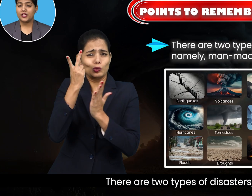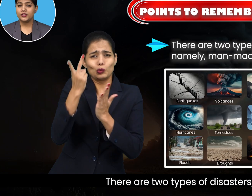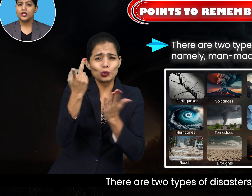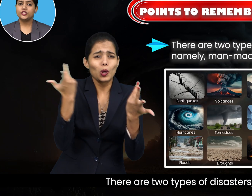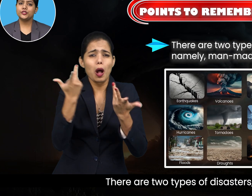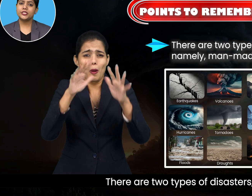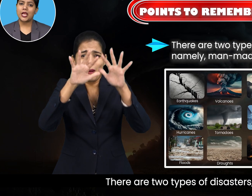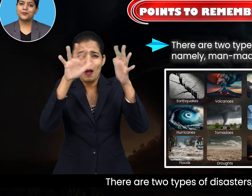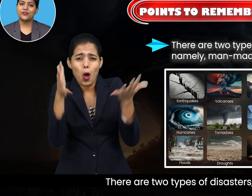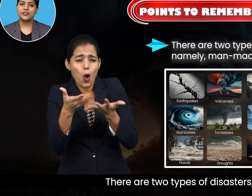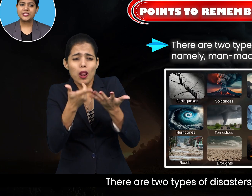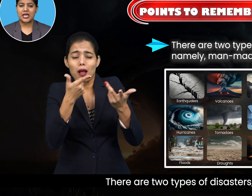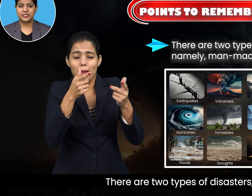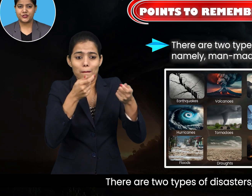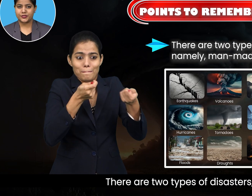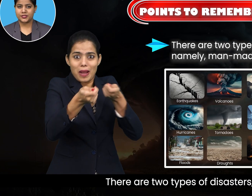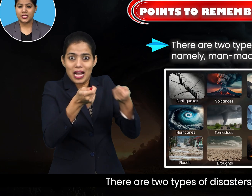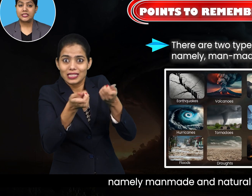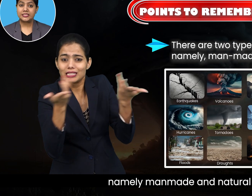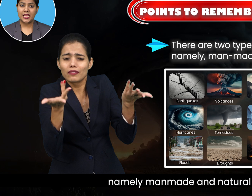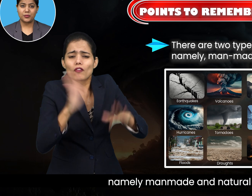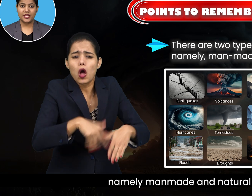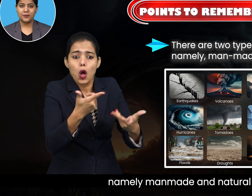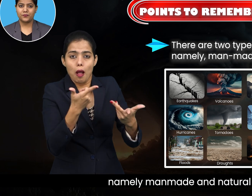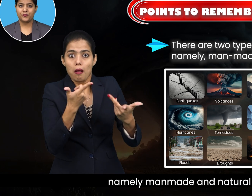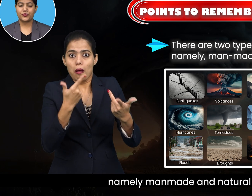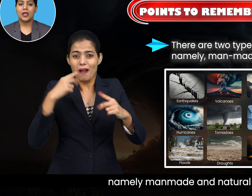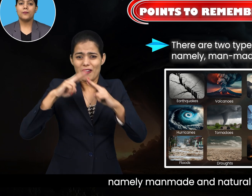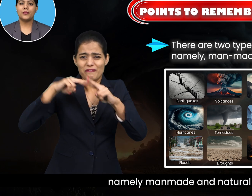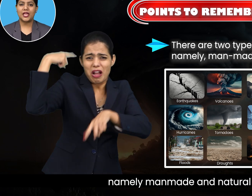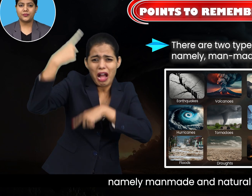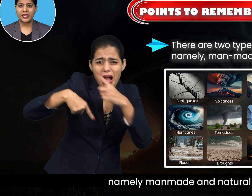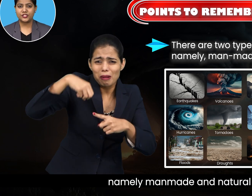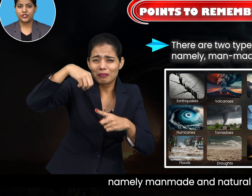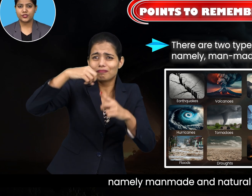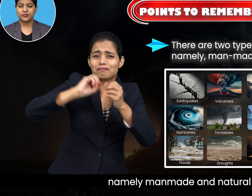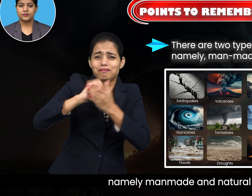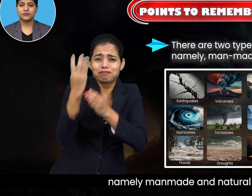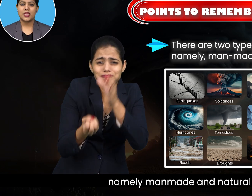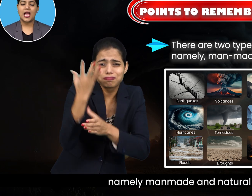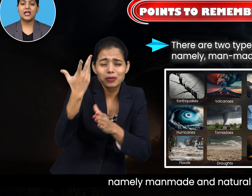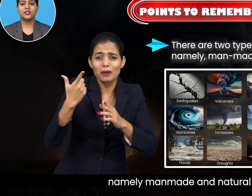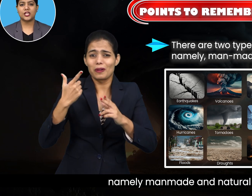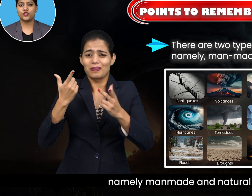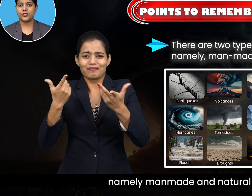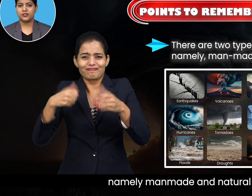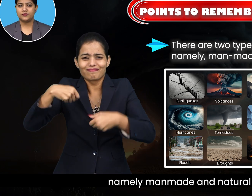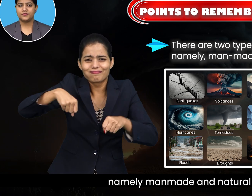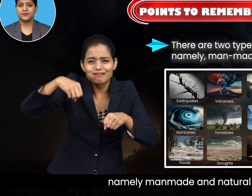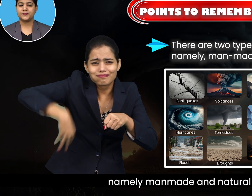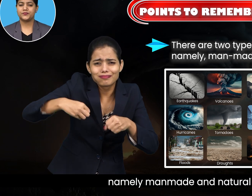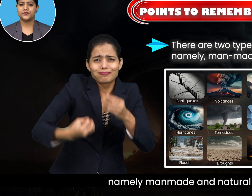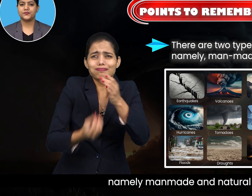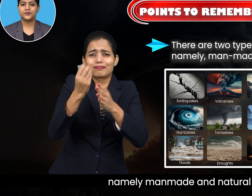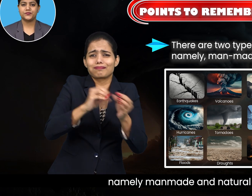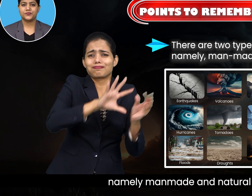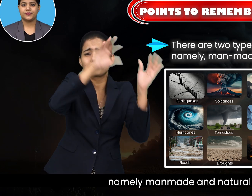There are two types of disasters, namely man-made and natural.